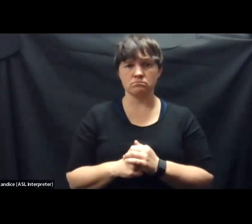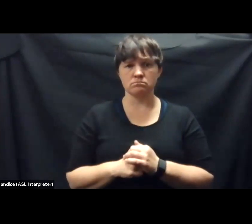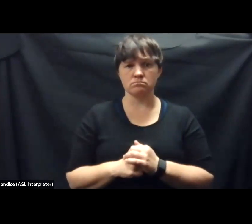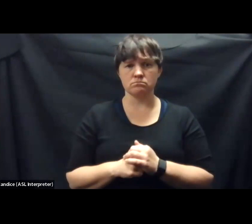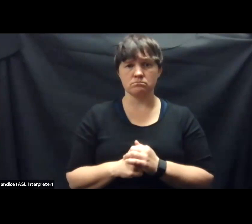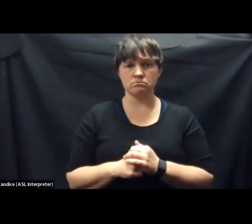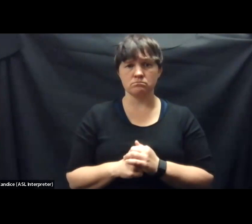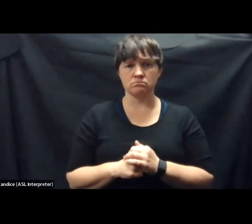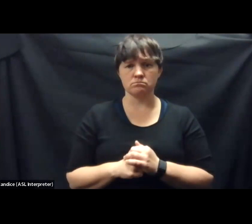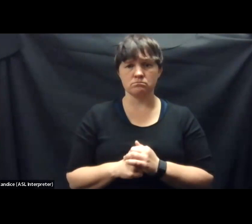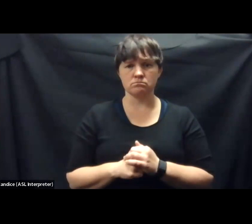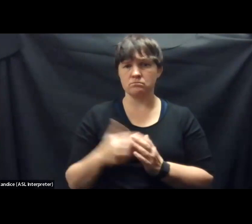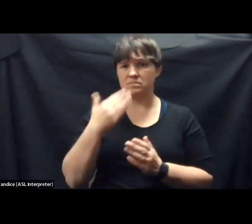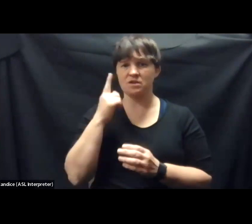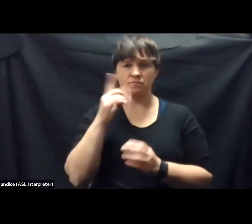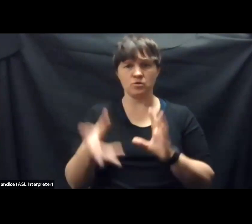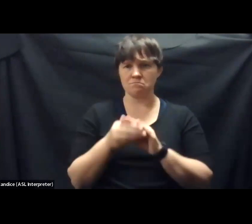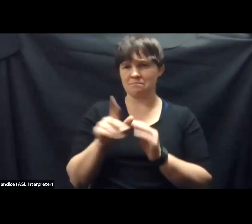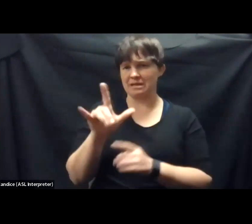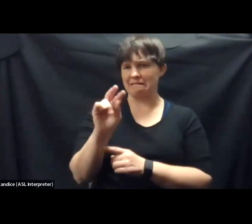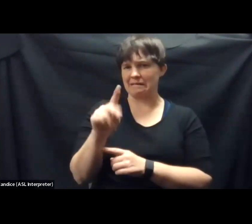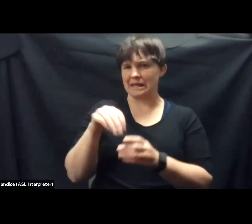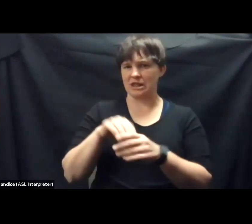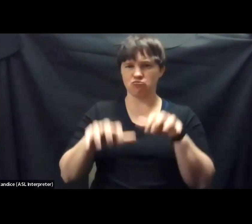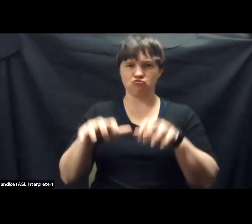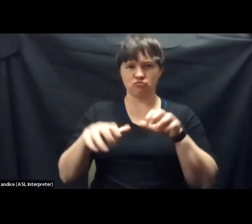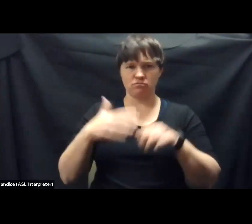Dan, thank you for putting that link in the chat.